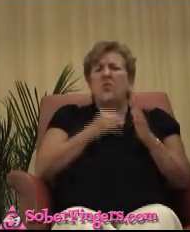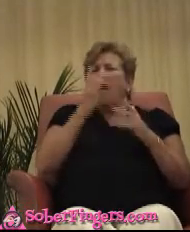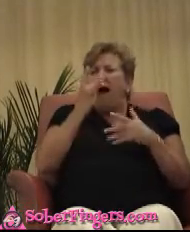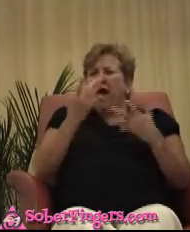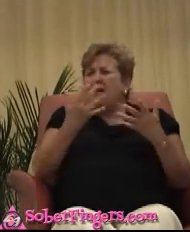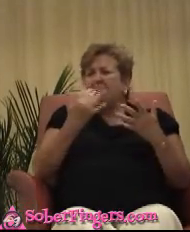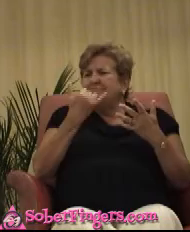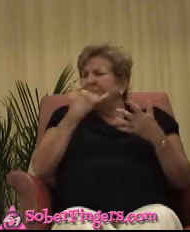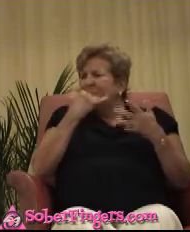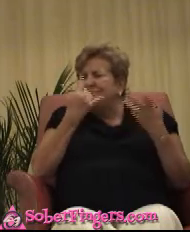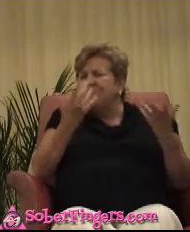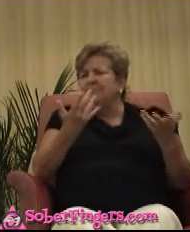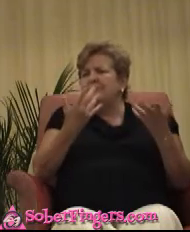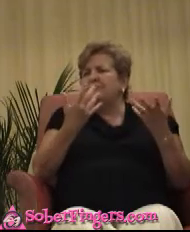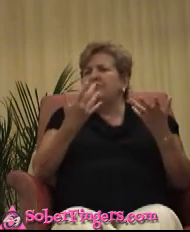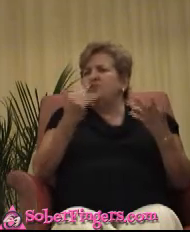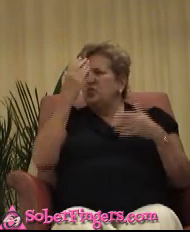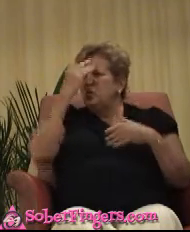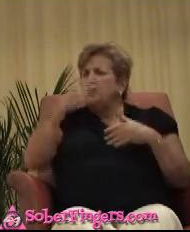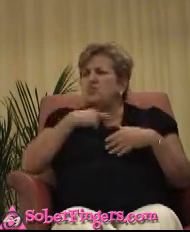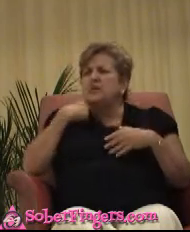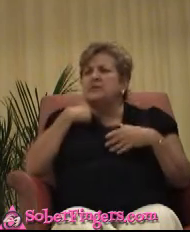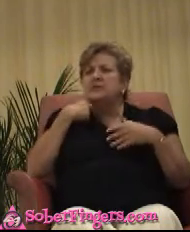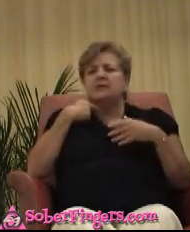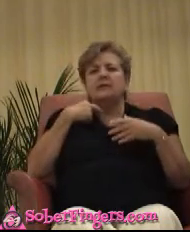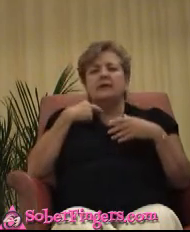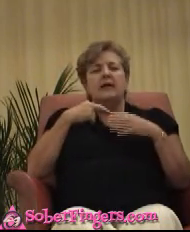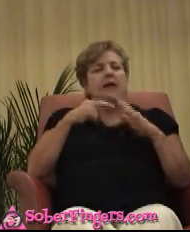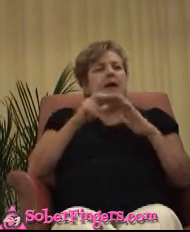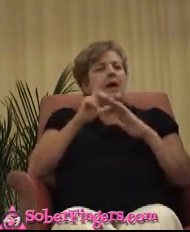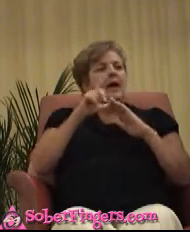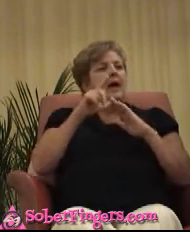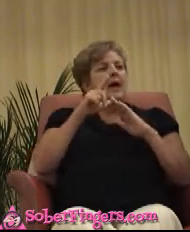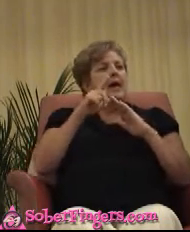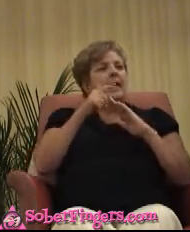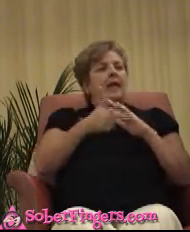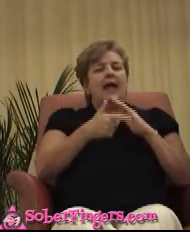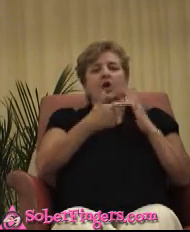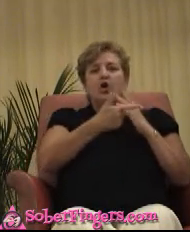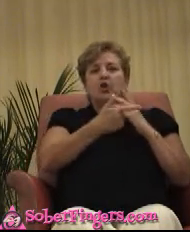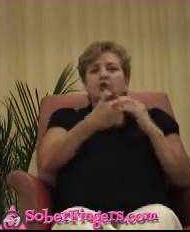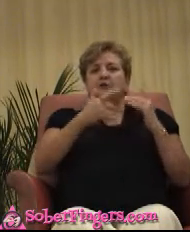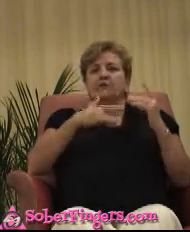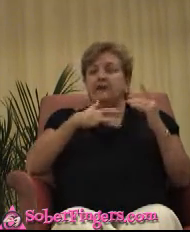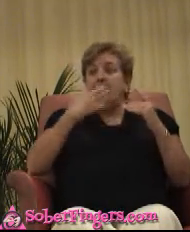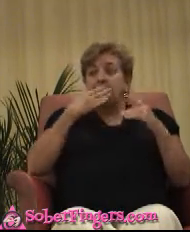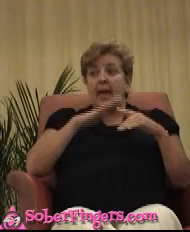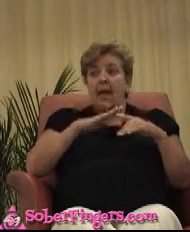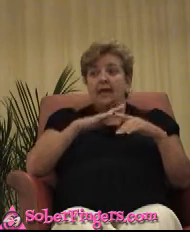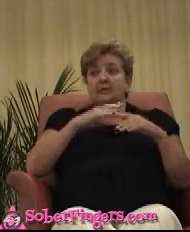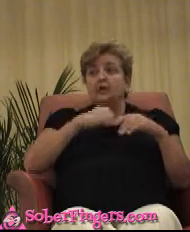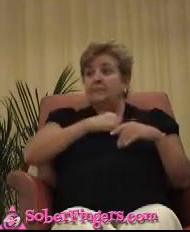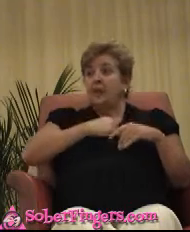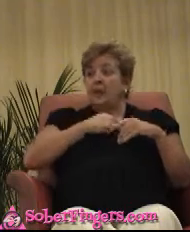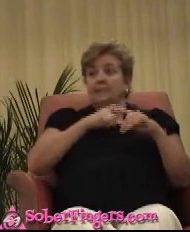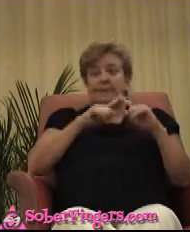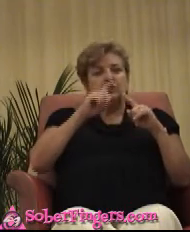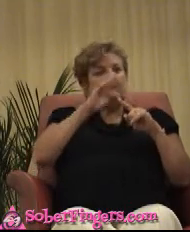risk. Even later, she'd apologized or felt bad about it, but she never said a word to me. So we drove